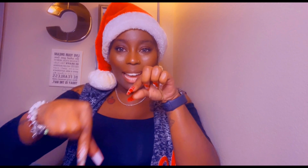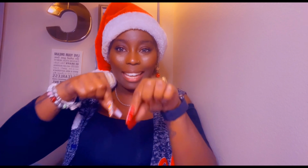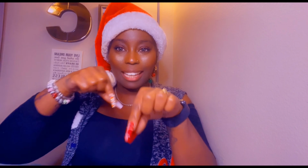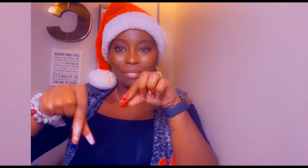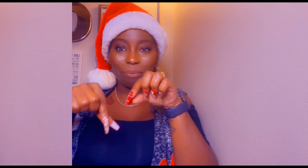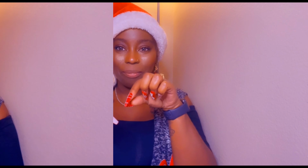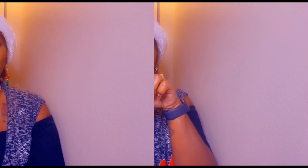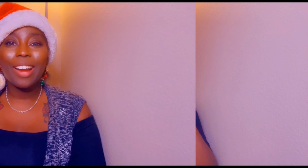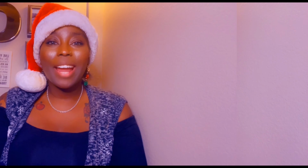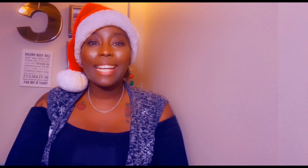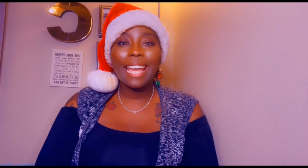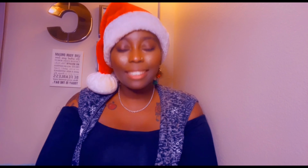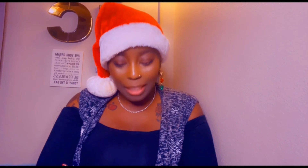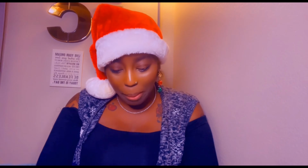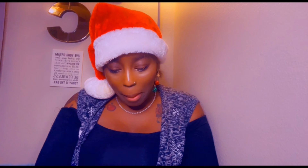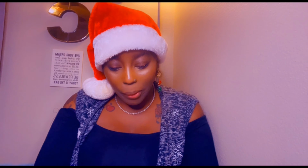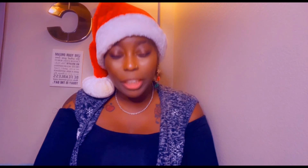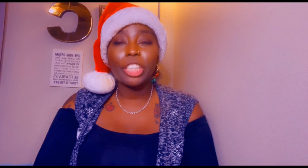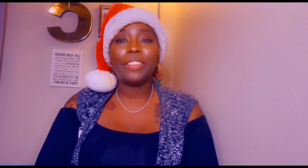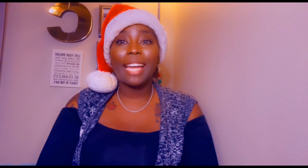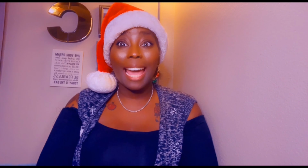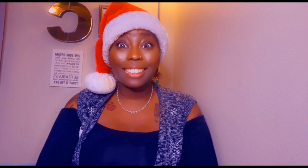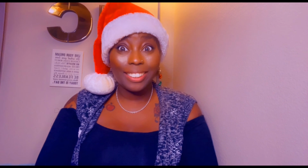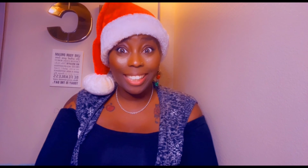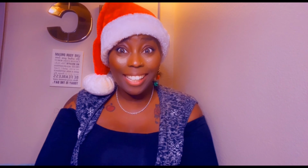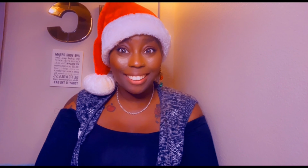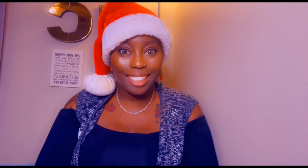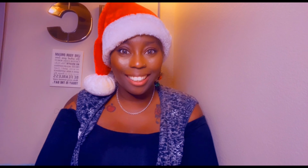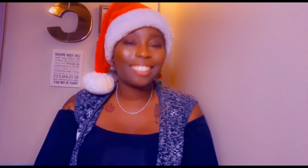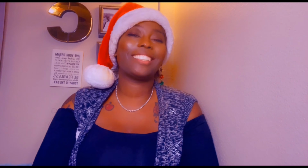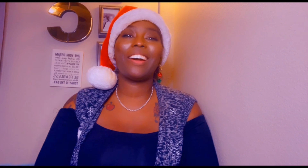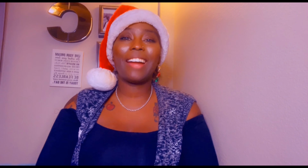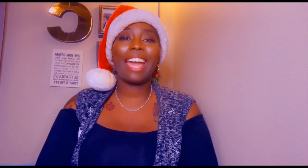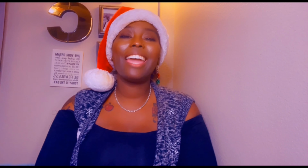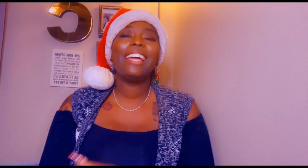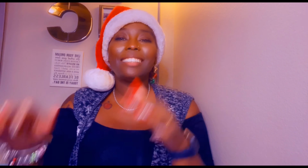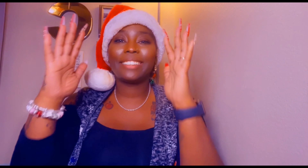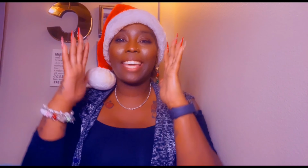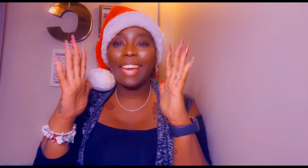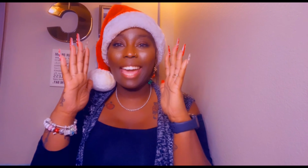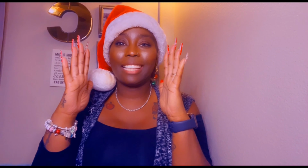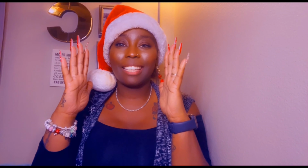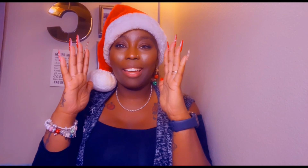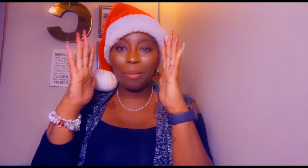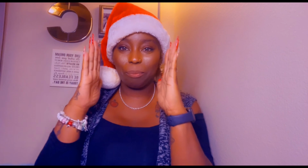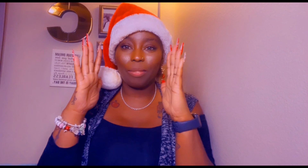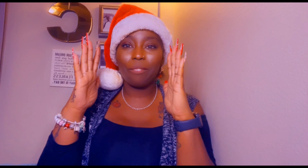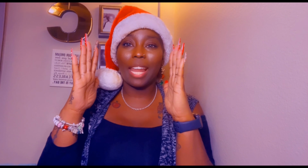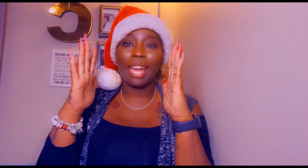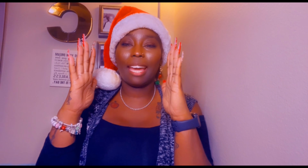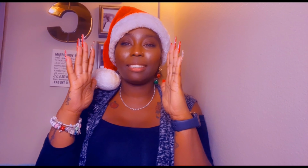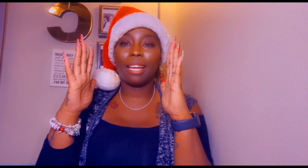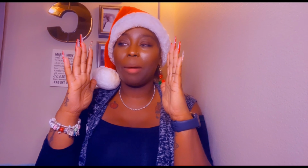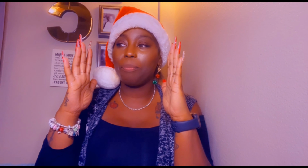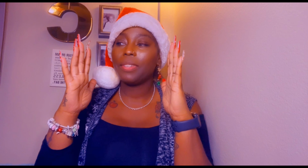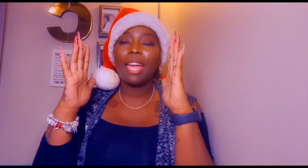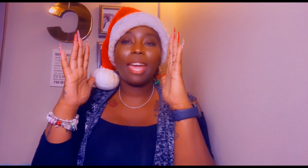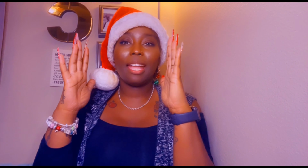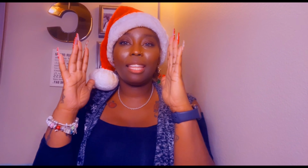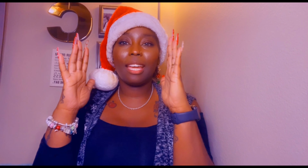stocking. Alright, next up, I'm going to show you guys Jesus. Alright, so take your hands up, flat hands up, and then